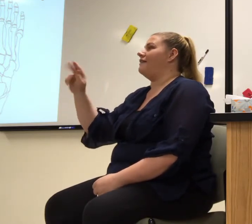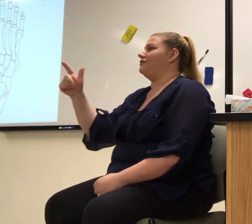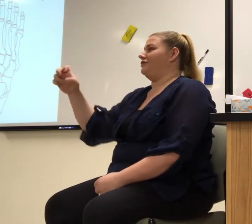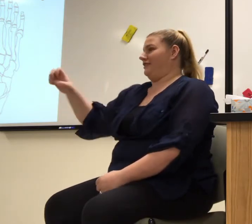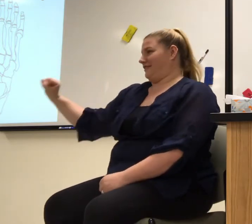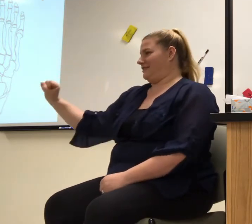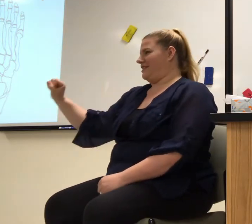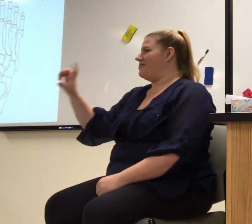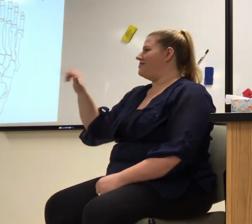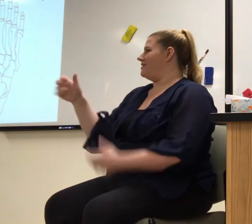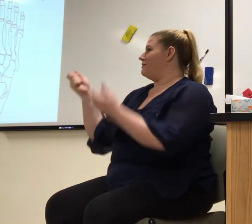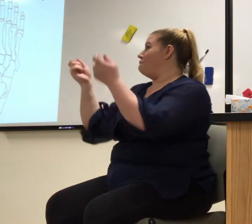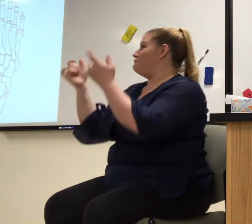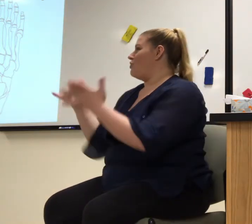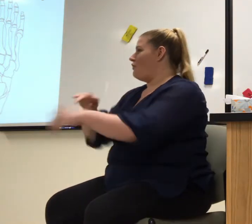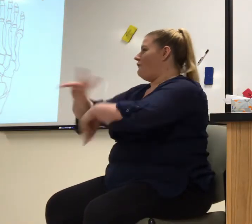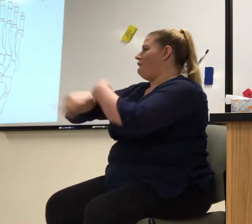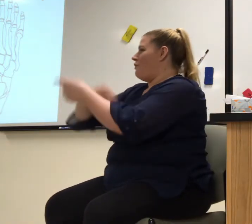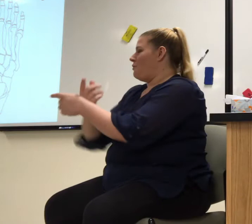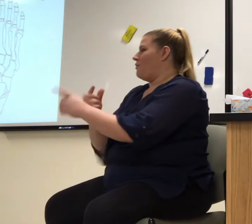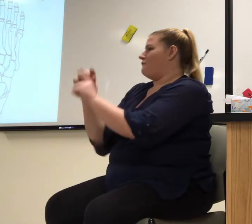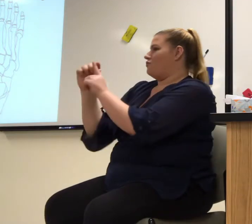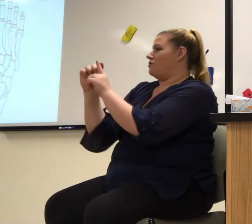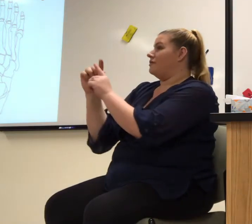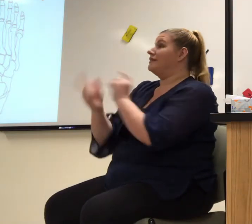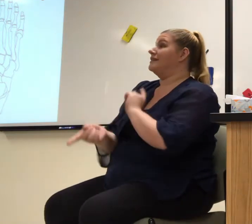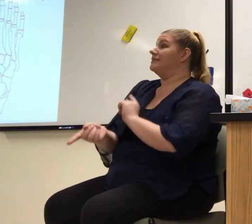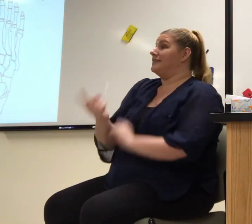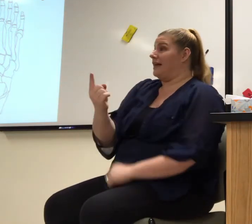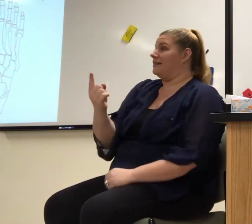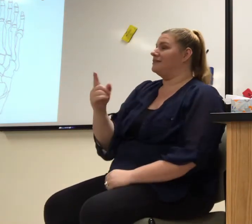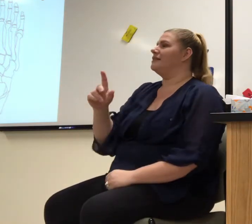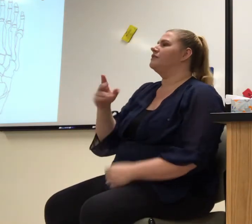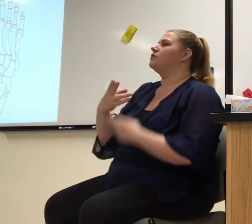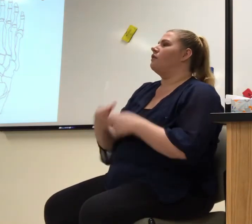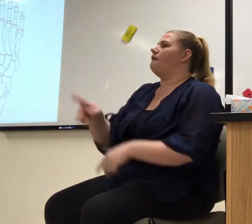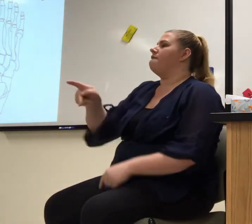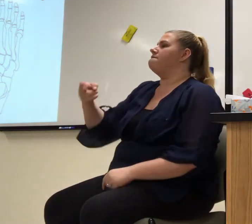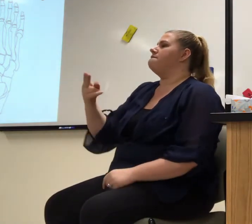That's the pluralized form of the word. The singular form of the word is phalanx.